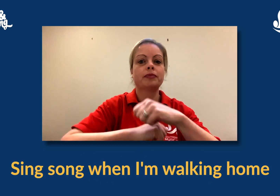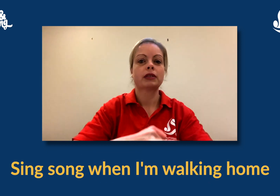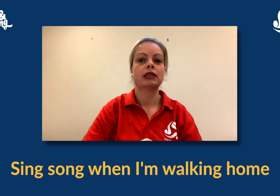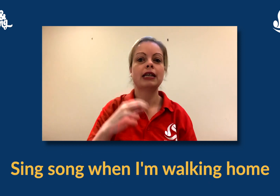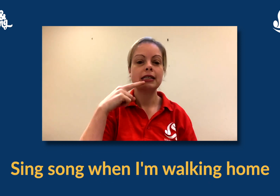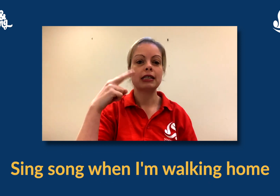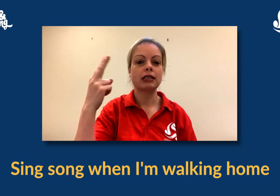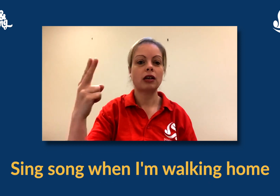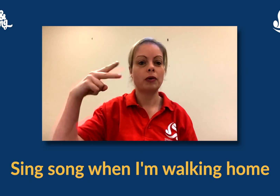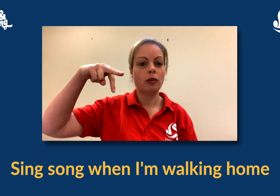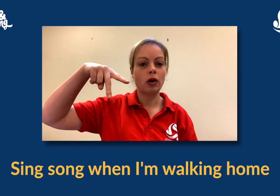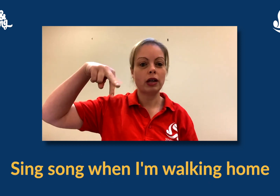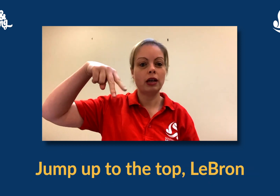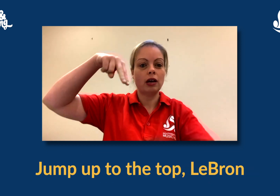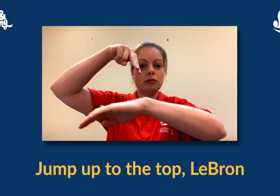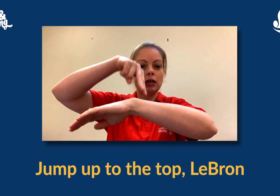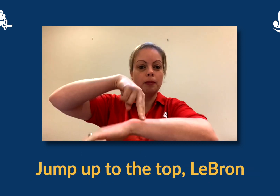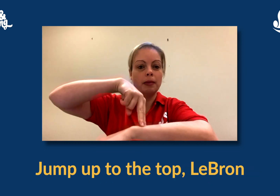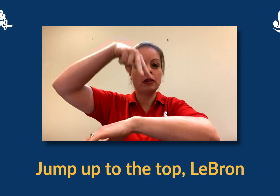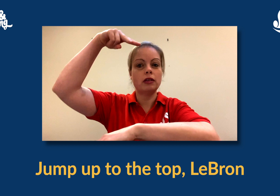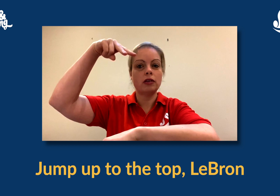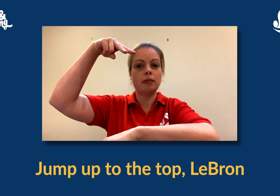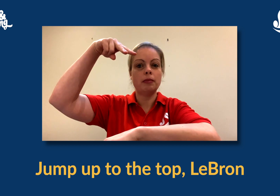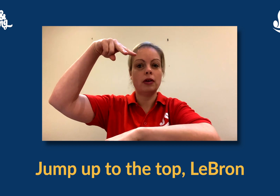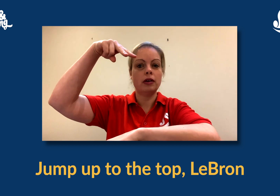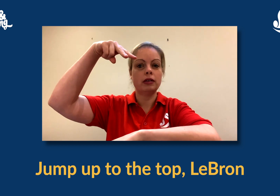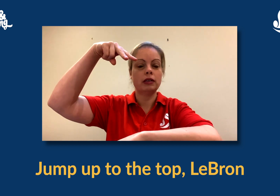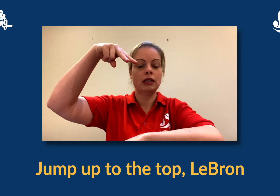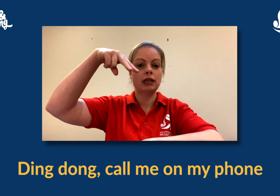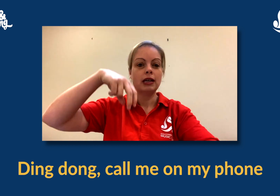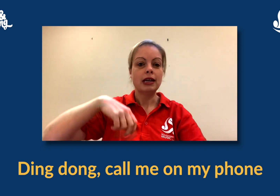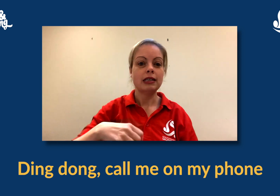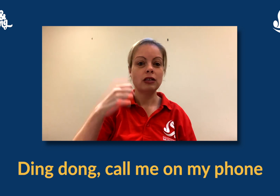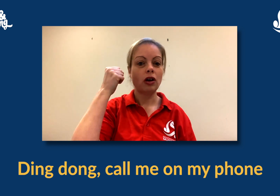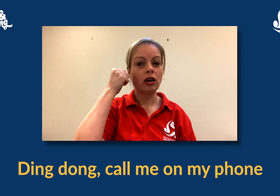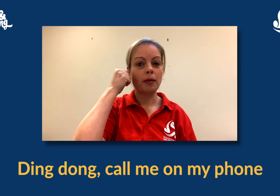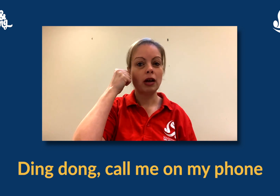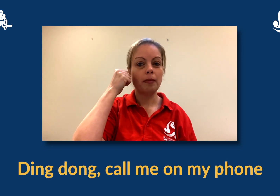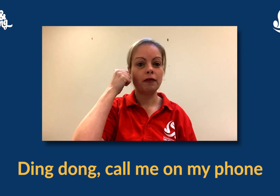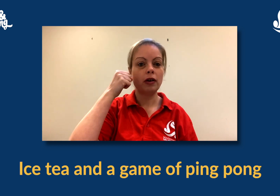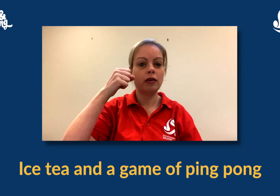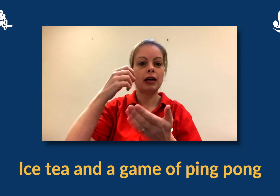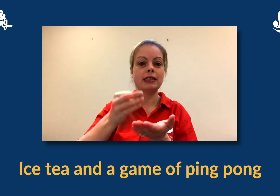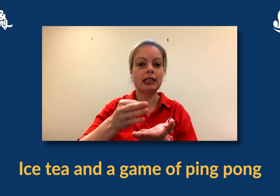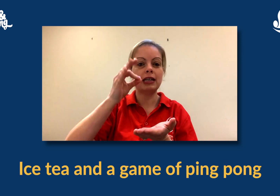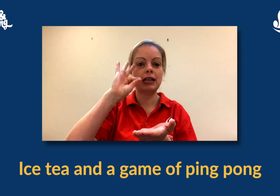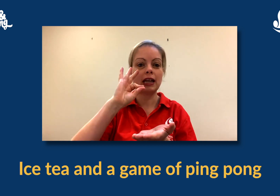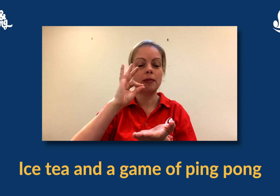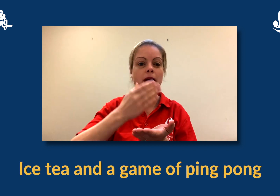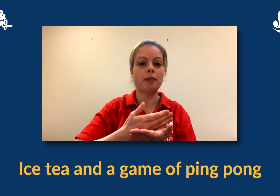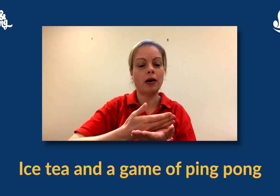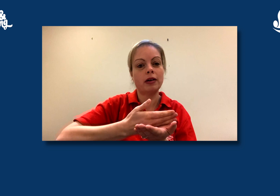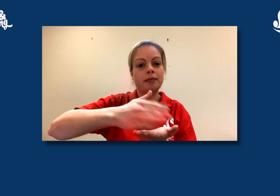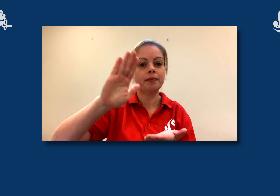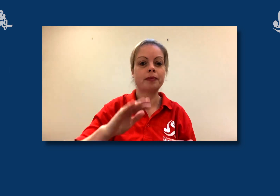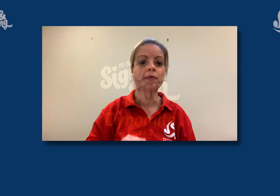stone. Sing song when I'm walking home, jump up to the top of LeBron. Ding dong, call me on my phone, nice tea and a game of